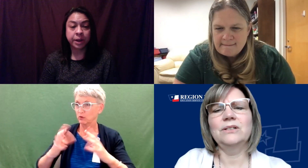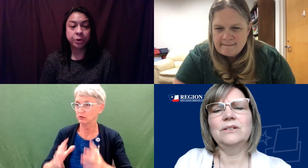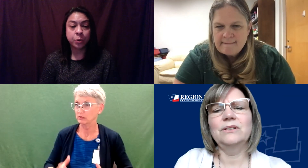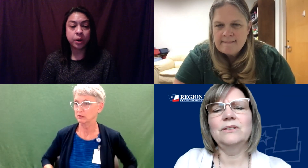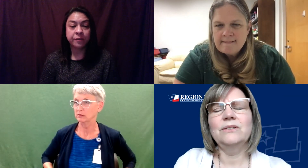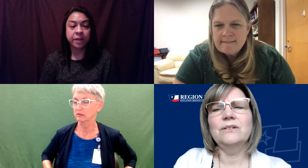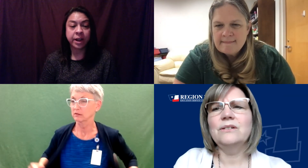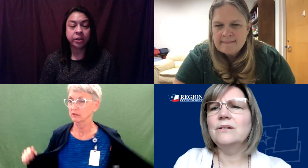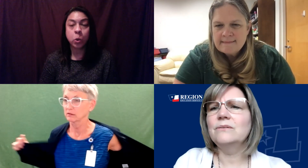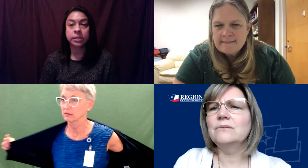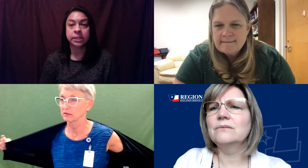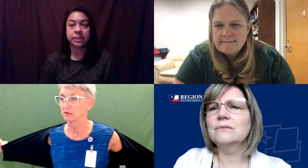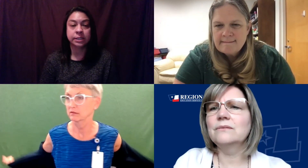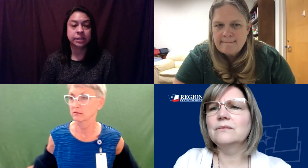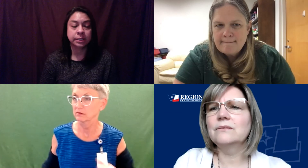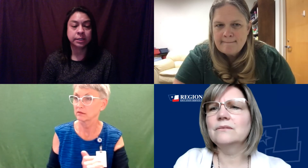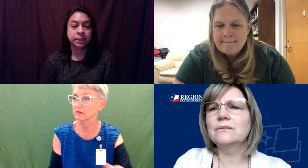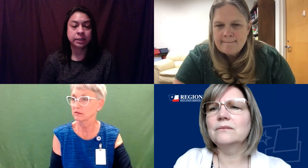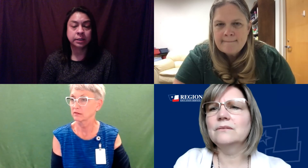but I don't know where to find the courses.